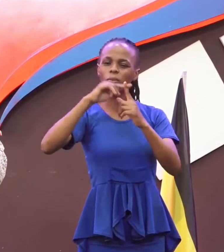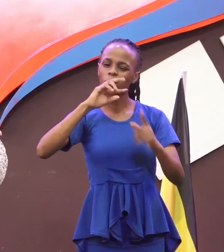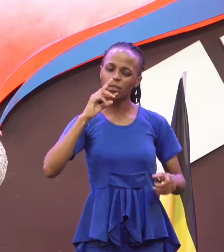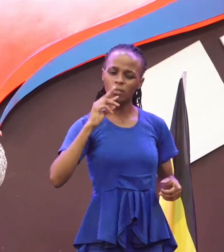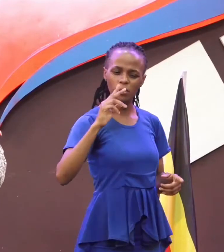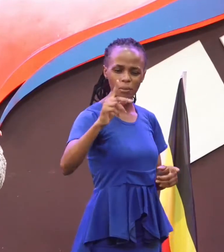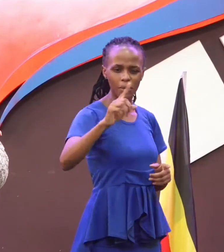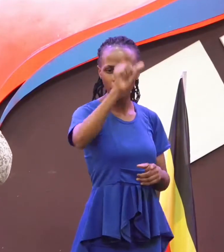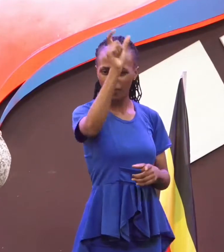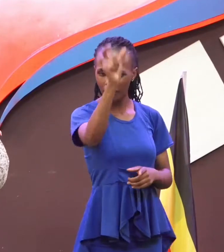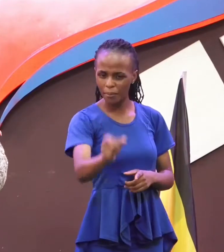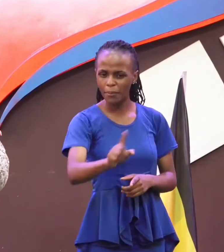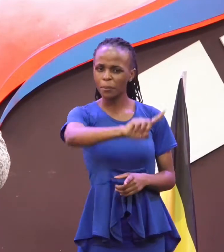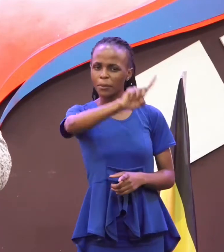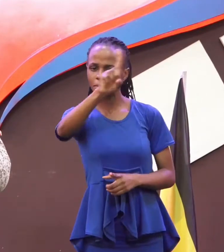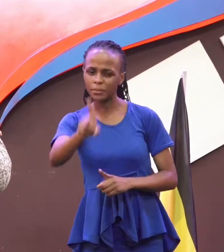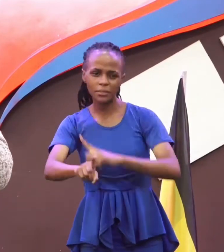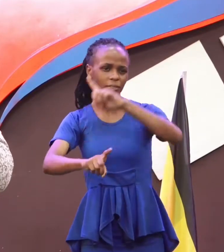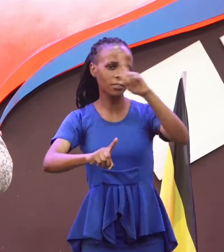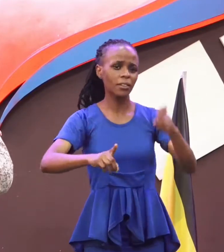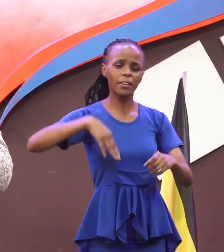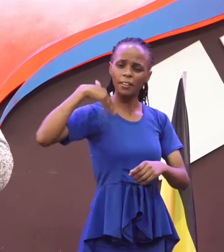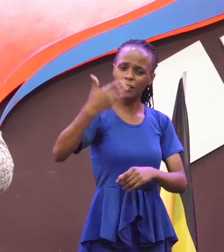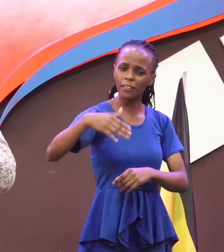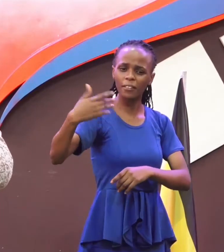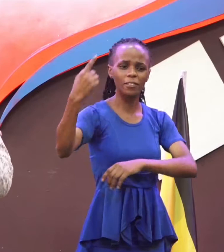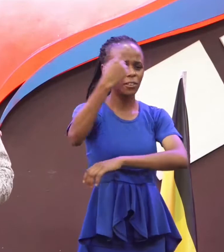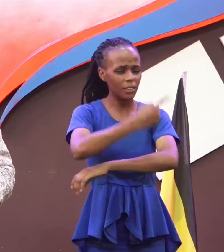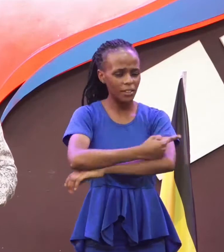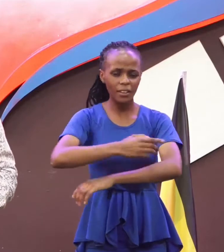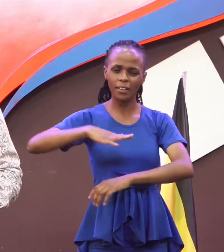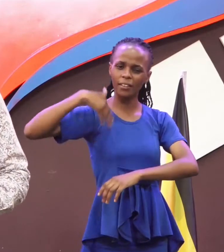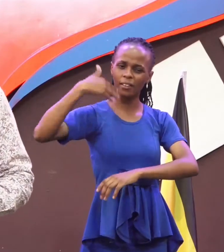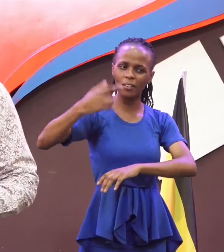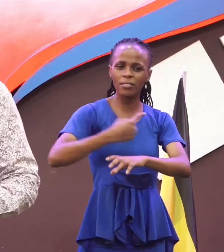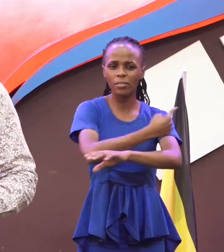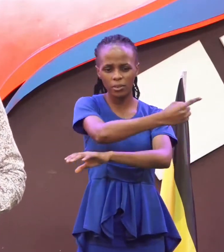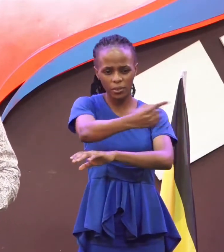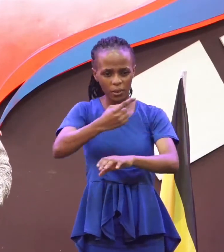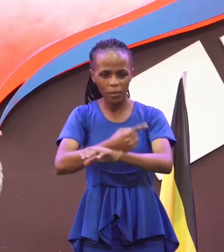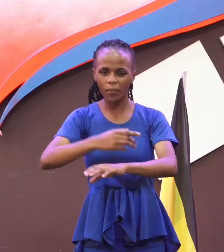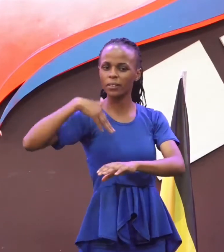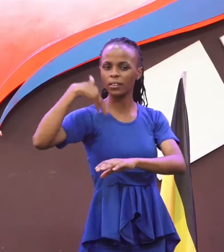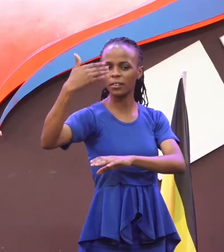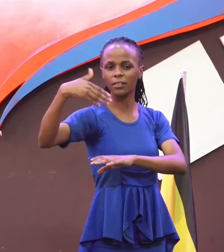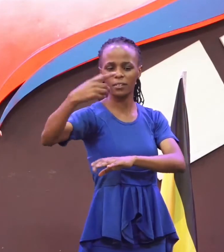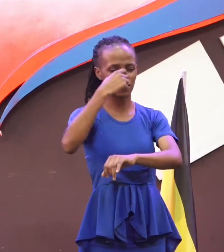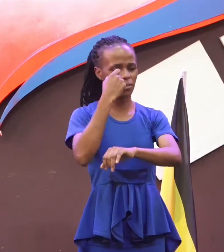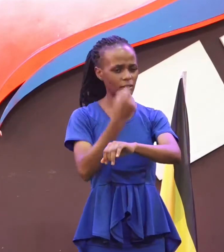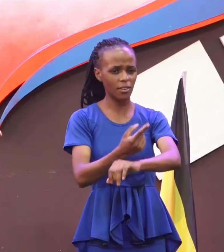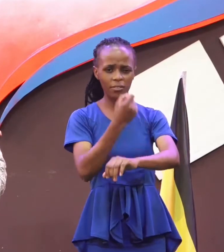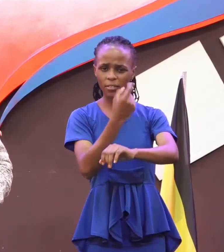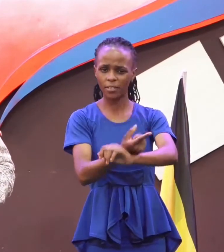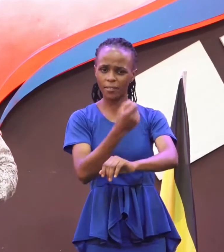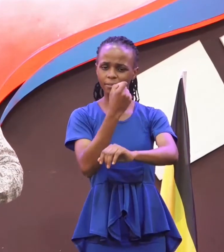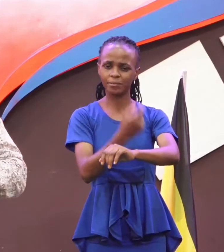ebibuuzo by'omuntu lunaku ku lunaku, saawa ku saawa, dakiika ku dakiika. It's for the Lord to answer person's question upon his heart